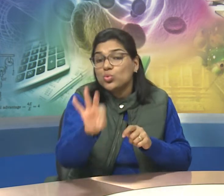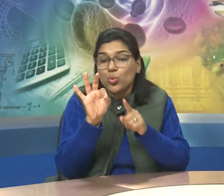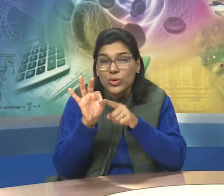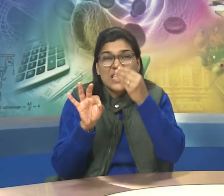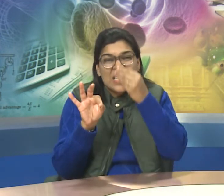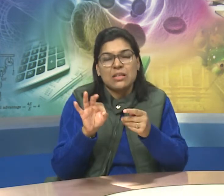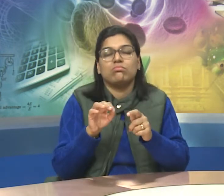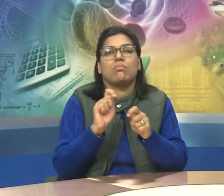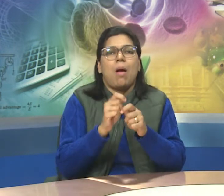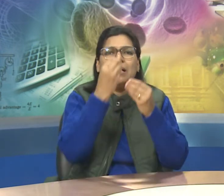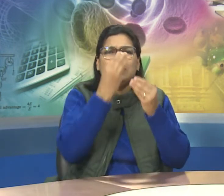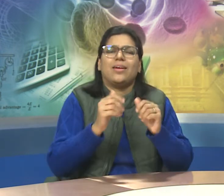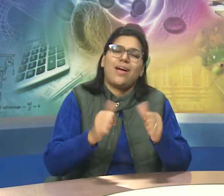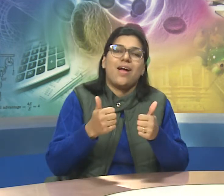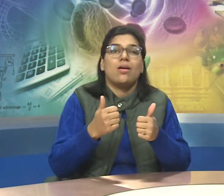evil effect of